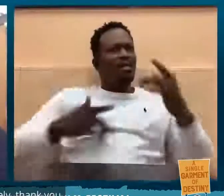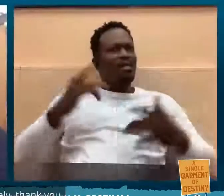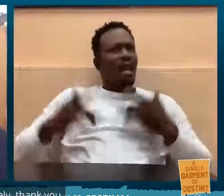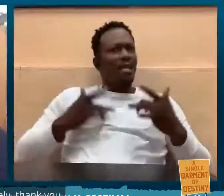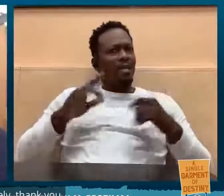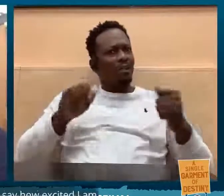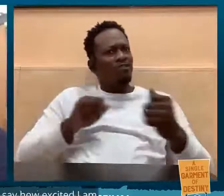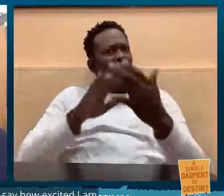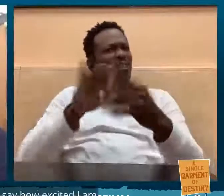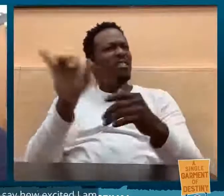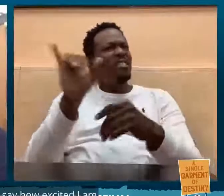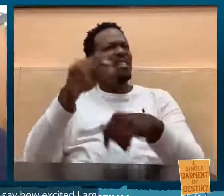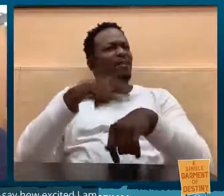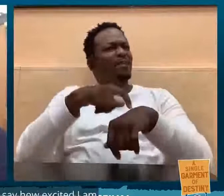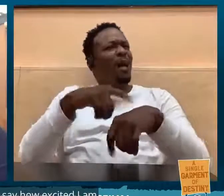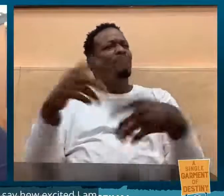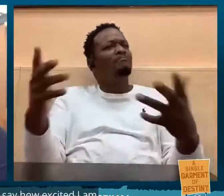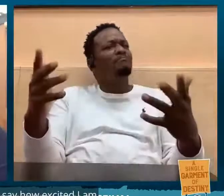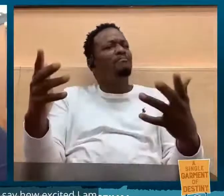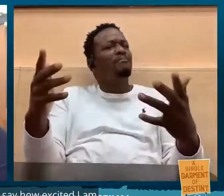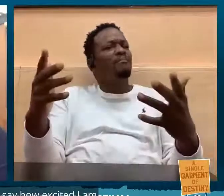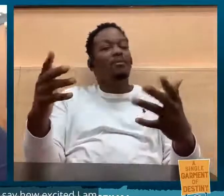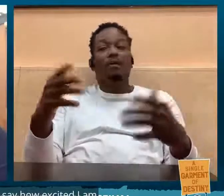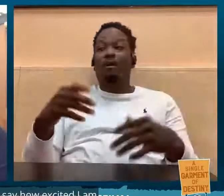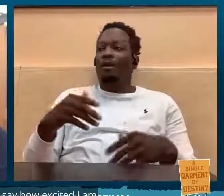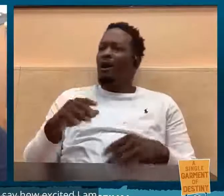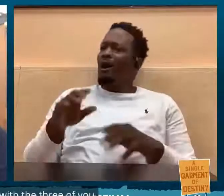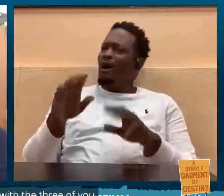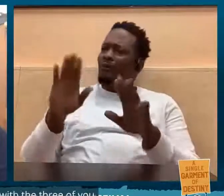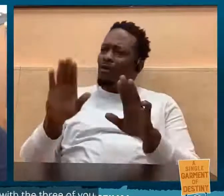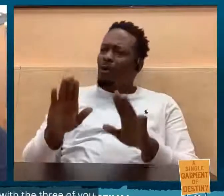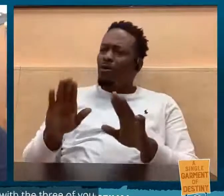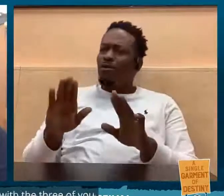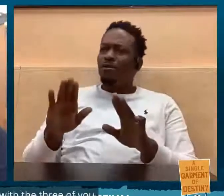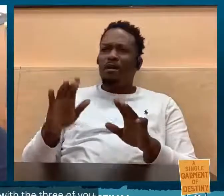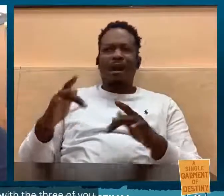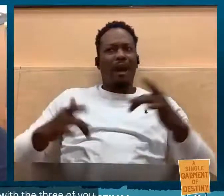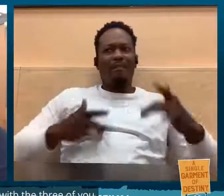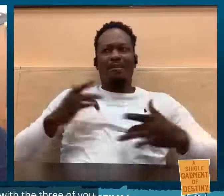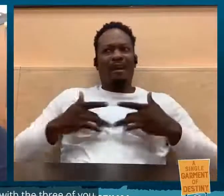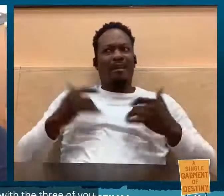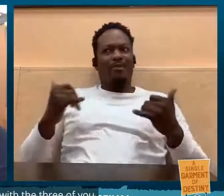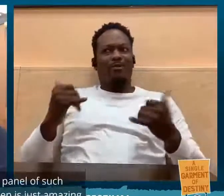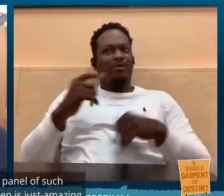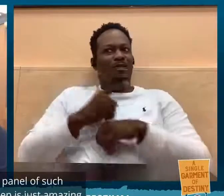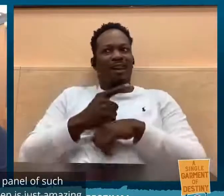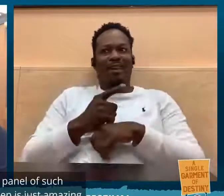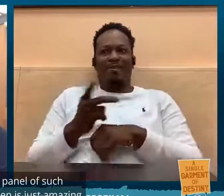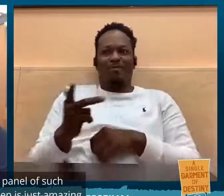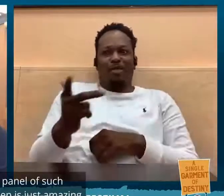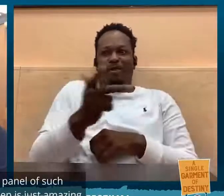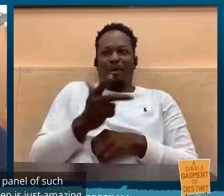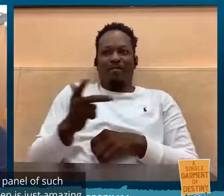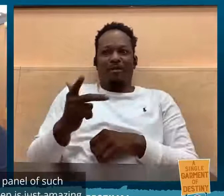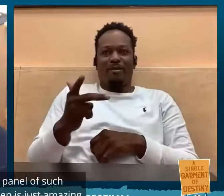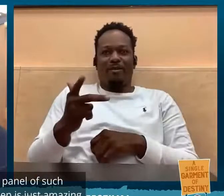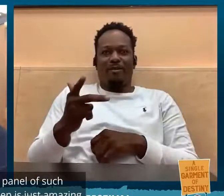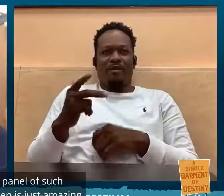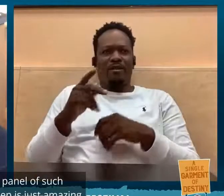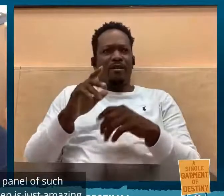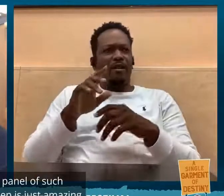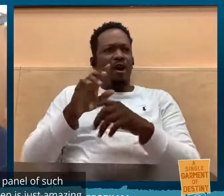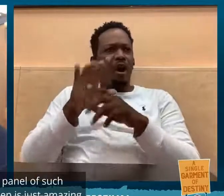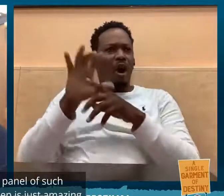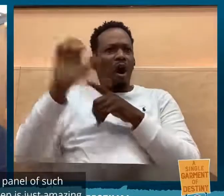president? Absolutely. Thank you. And I just want to say how excited I am to be on the stage with the three of you. To have a panel of such